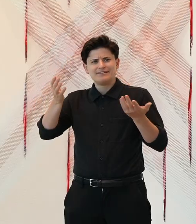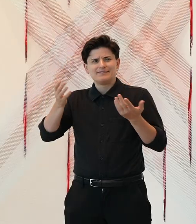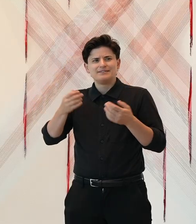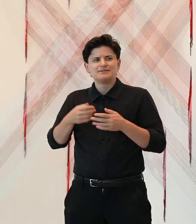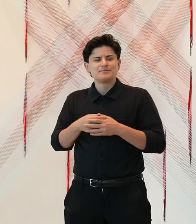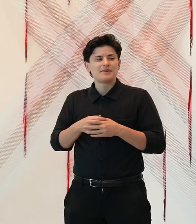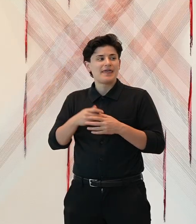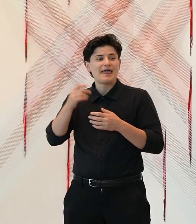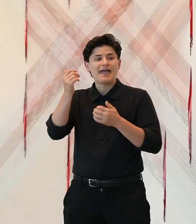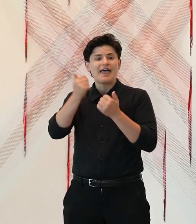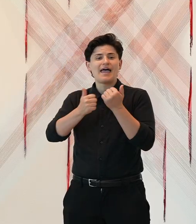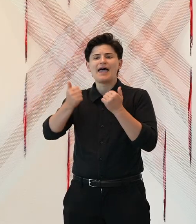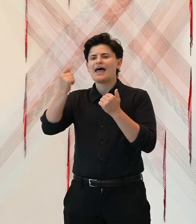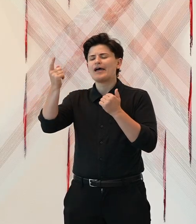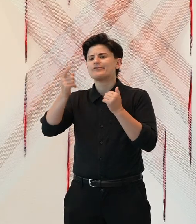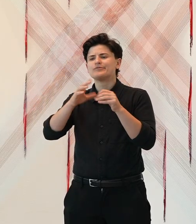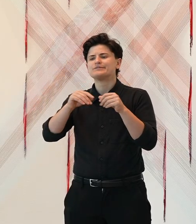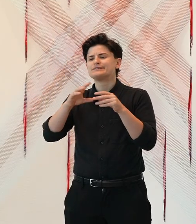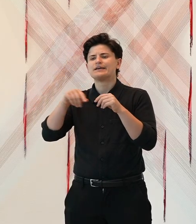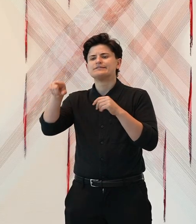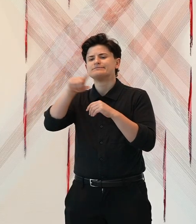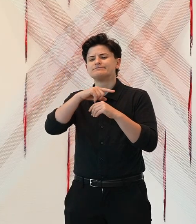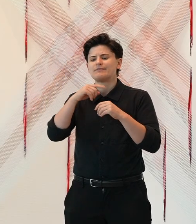bit, everybody says,